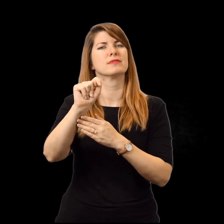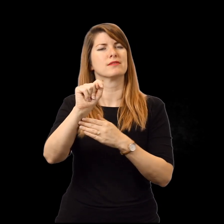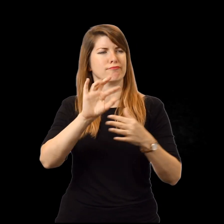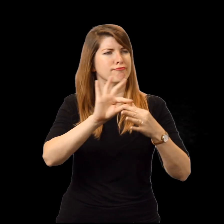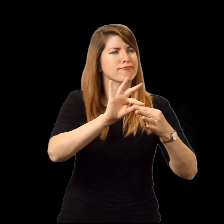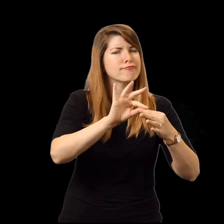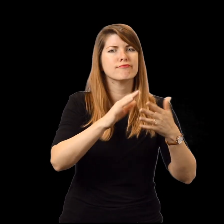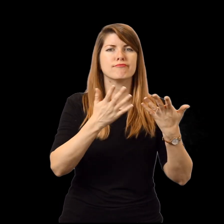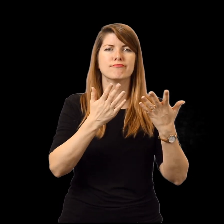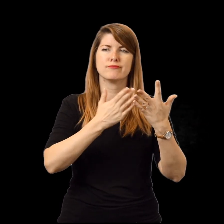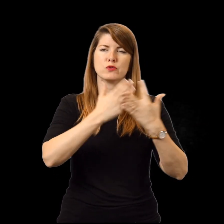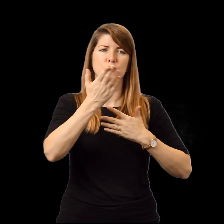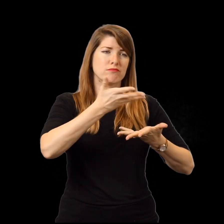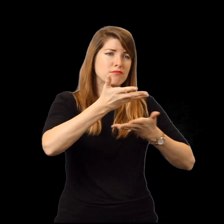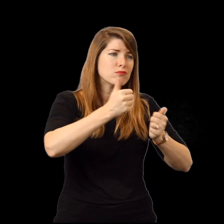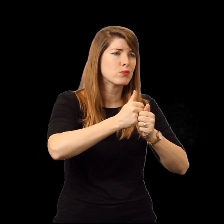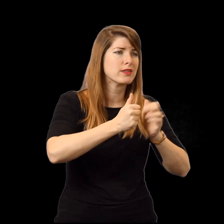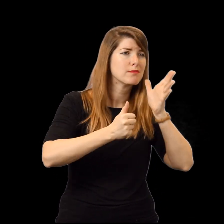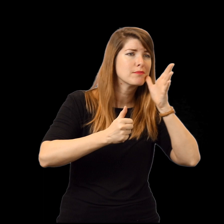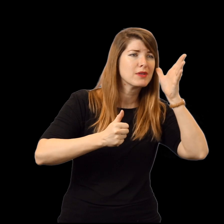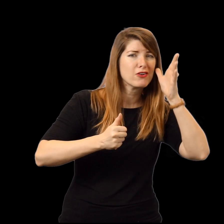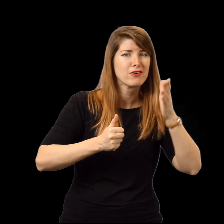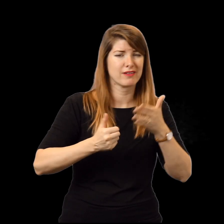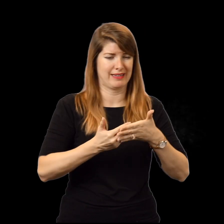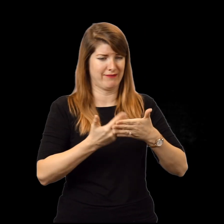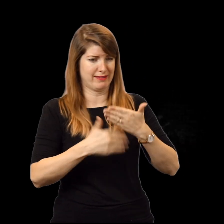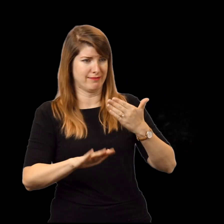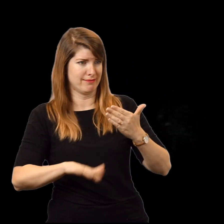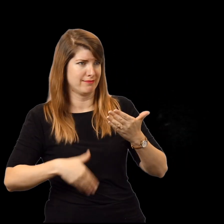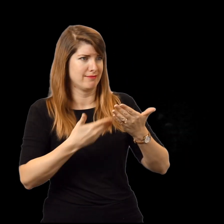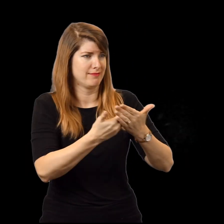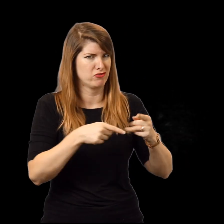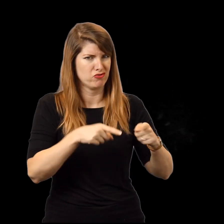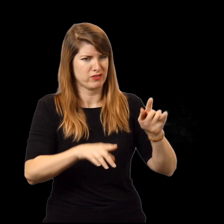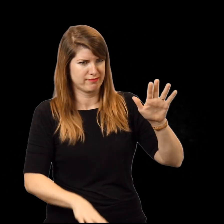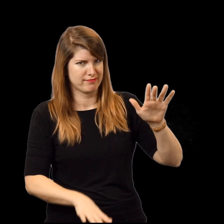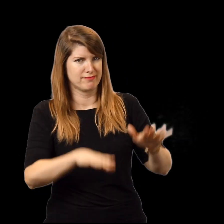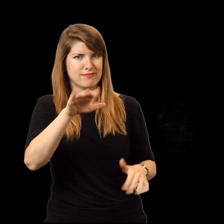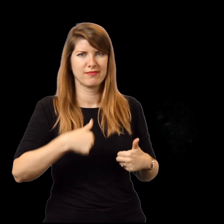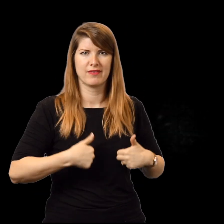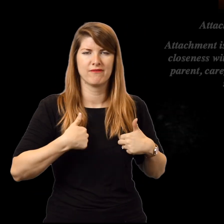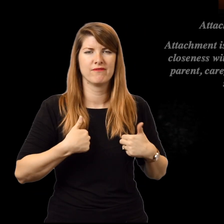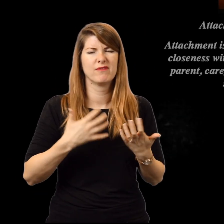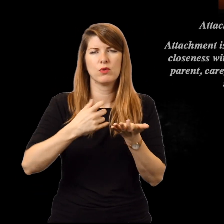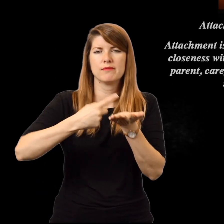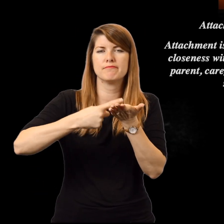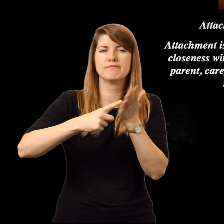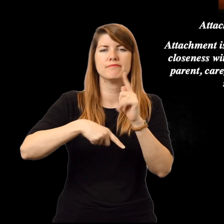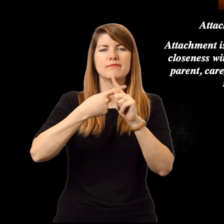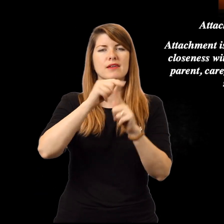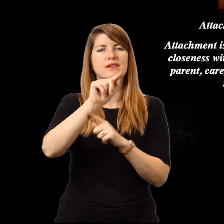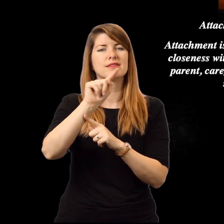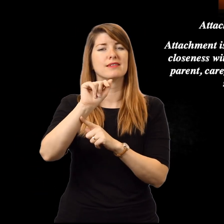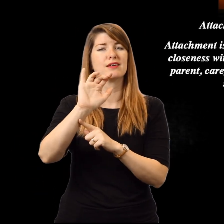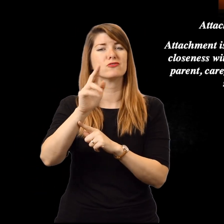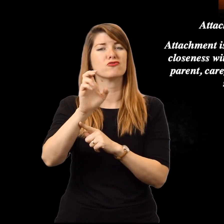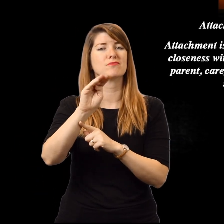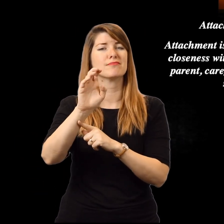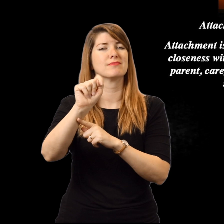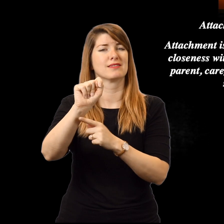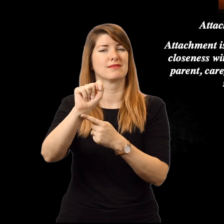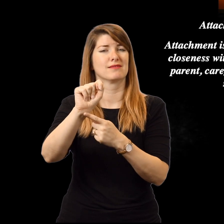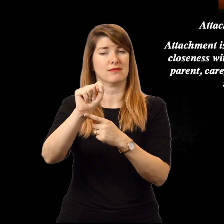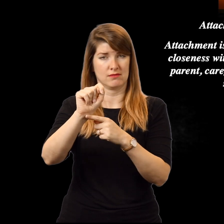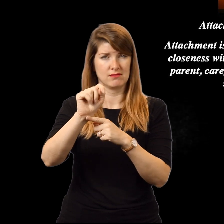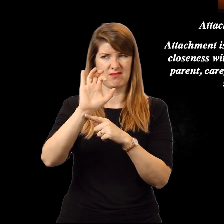through interaction with parent and infant through the early stages of their life. So let's talk about attachment.